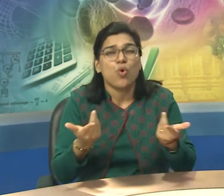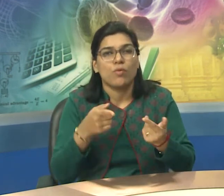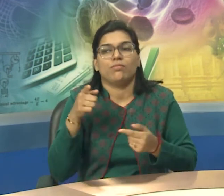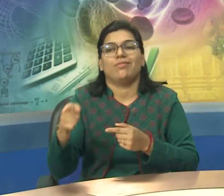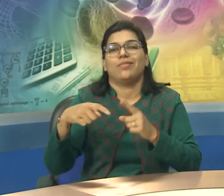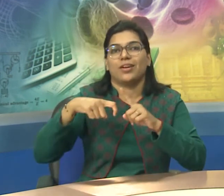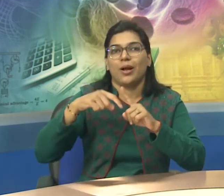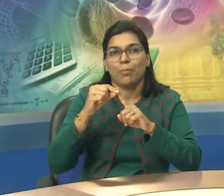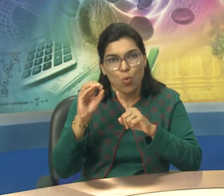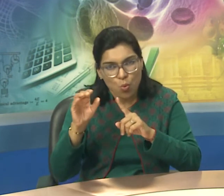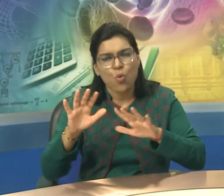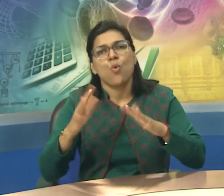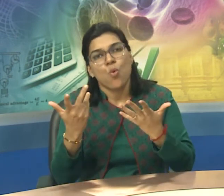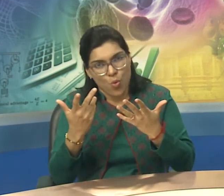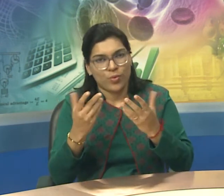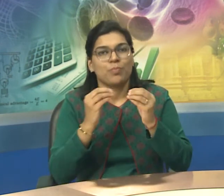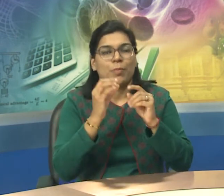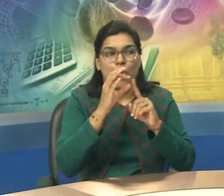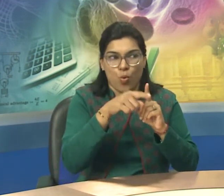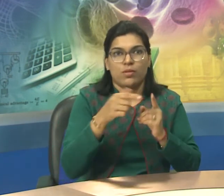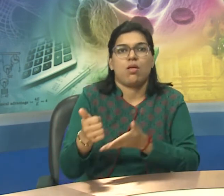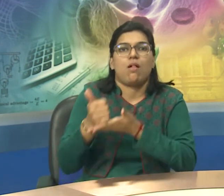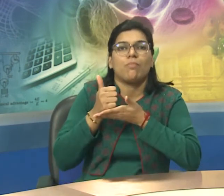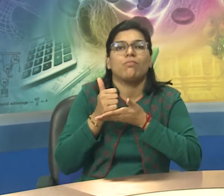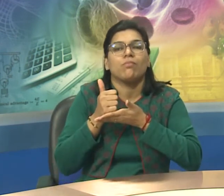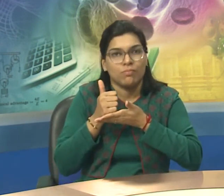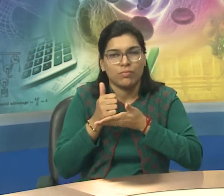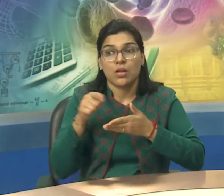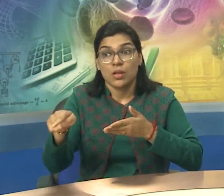providers make investments on behalf of many clients,